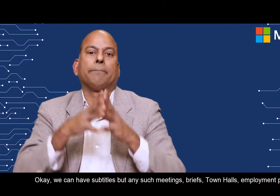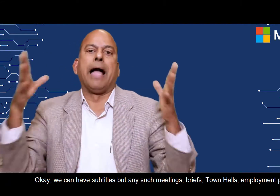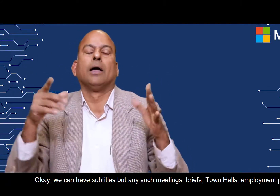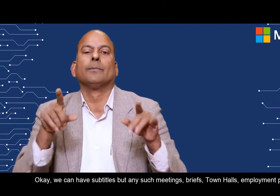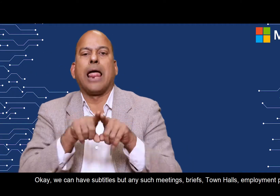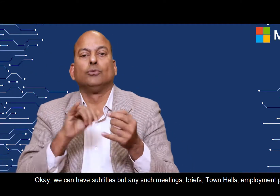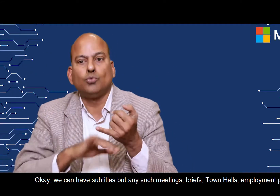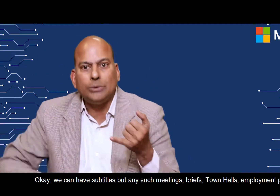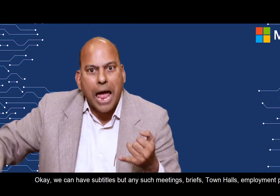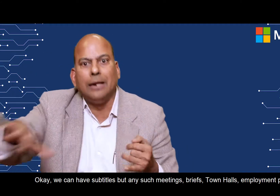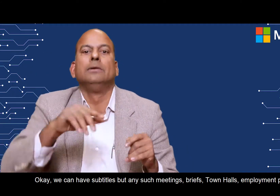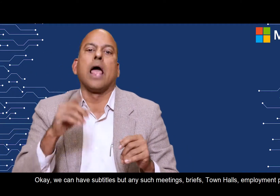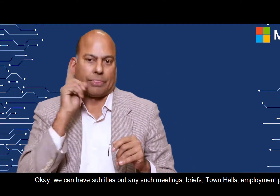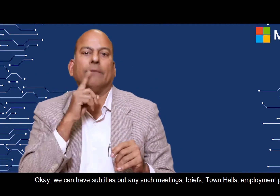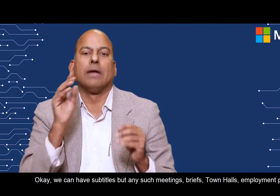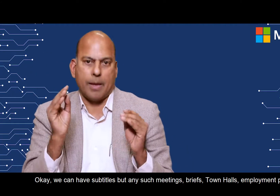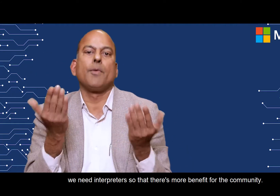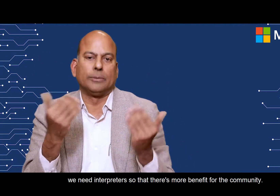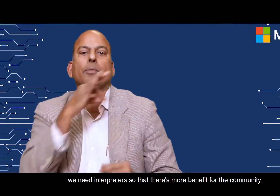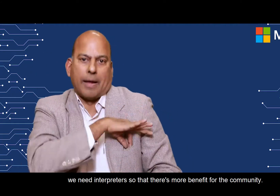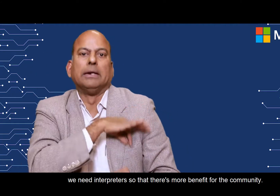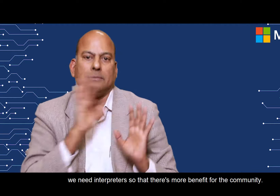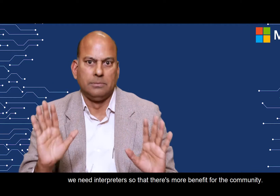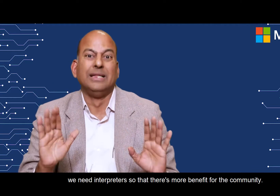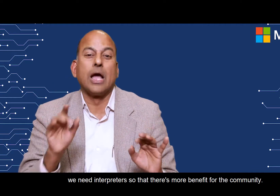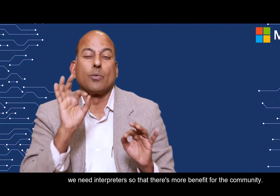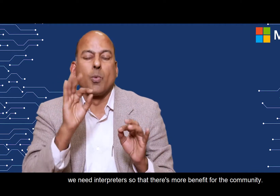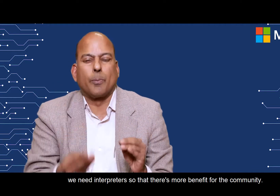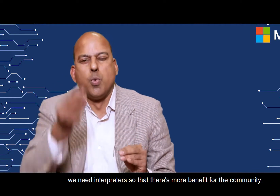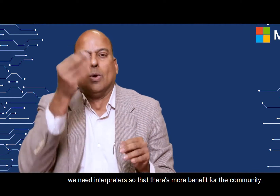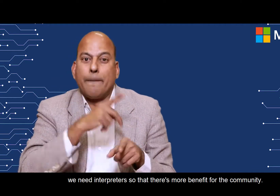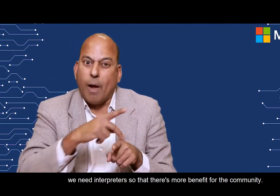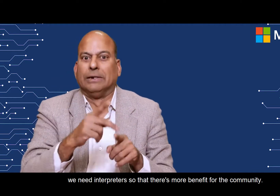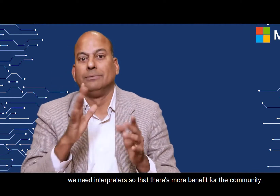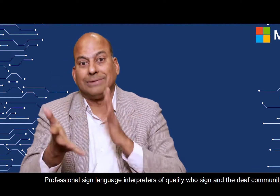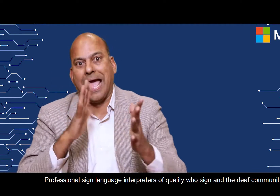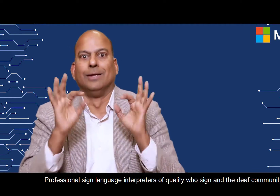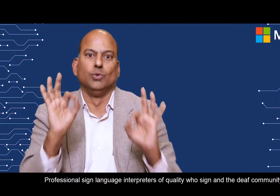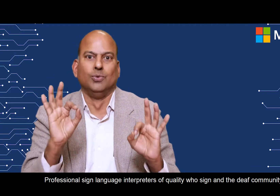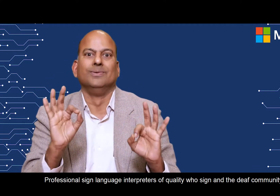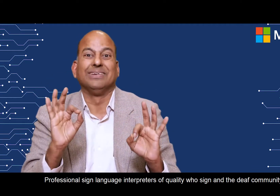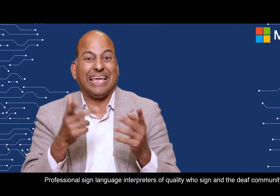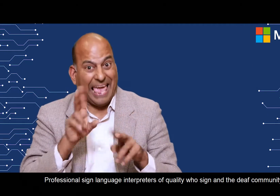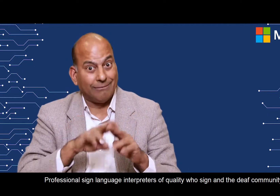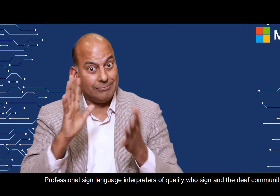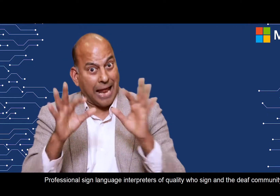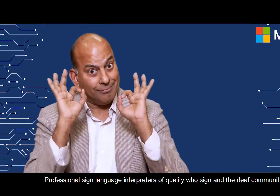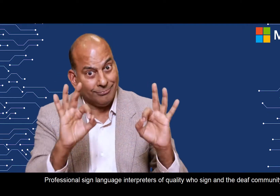meetings, briefs, town halls, employment places, we need interpreters so that there's more benefit for the community. Professional sign language interpreters of